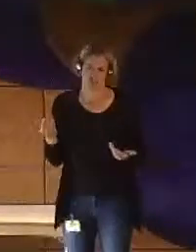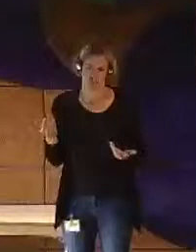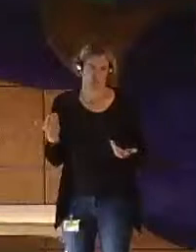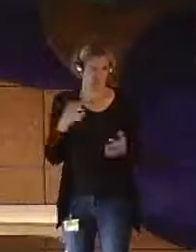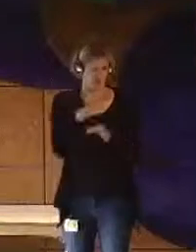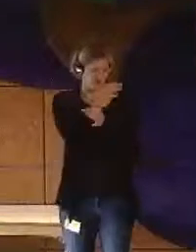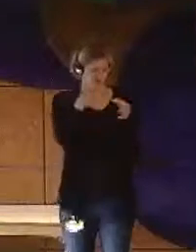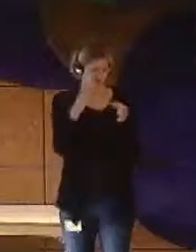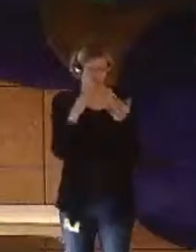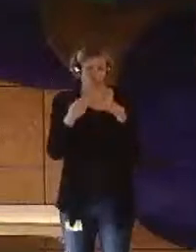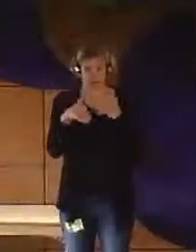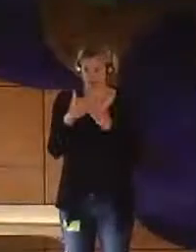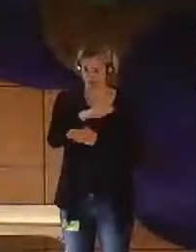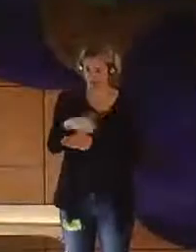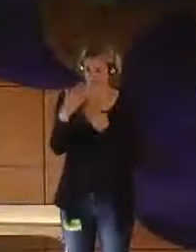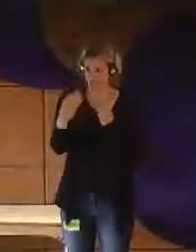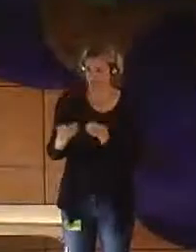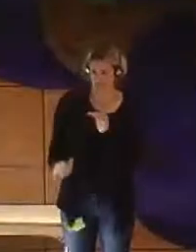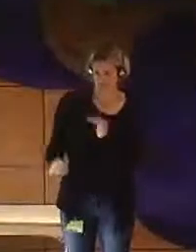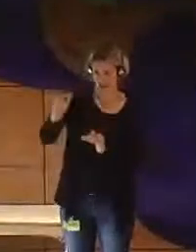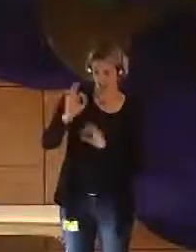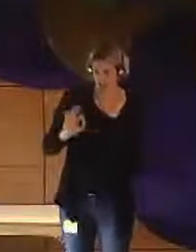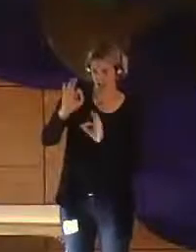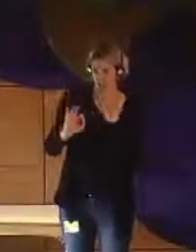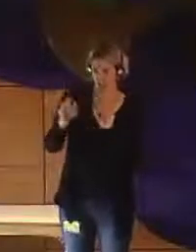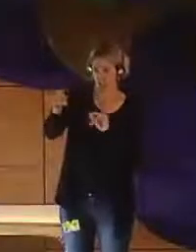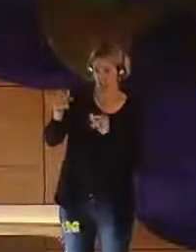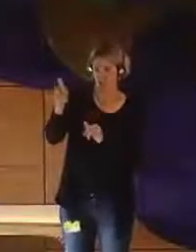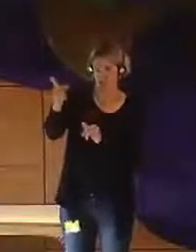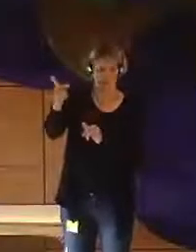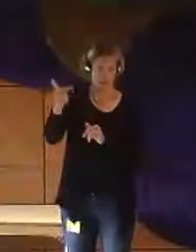No. Okay. In addition, okay.